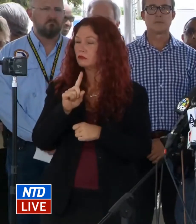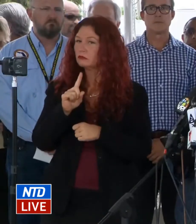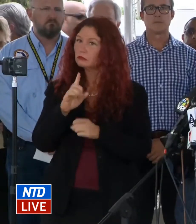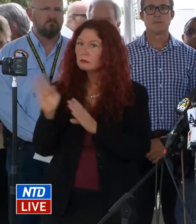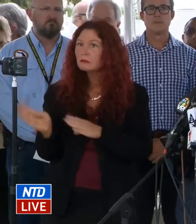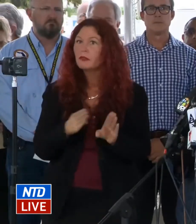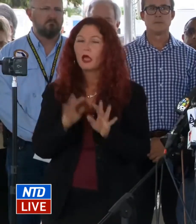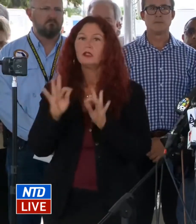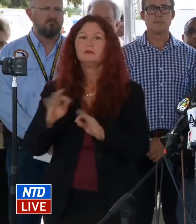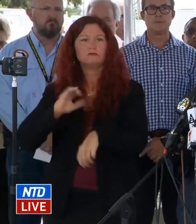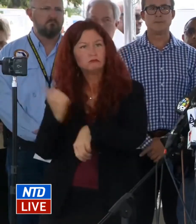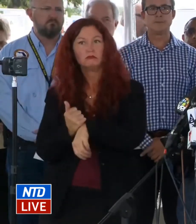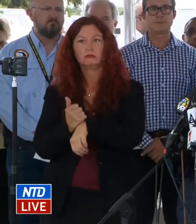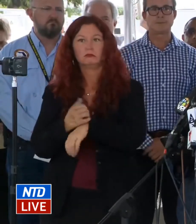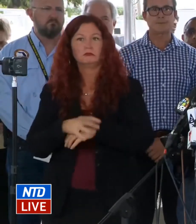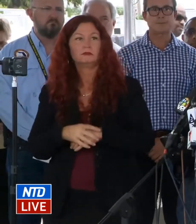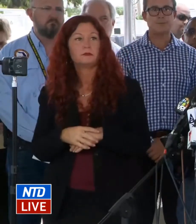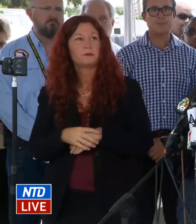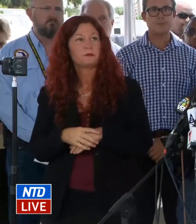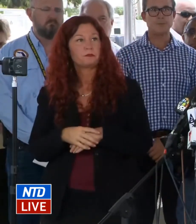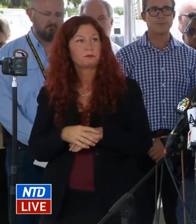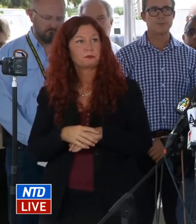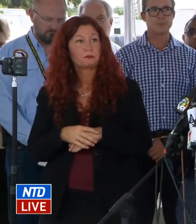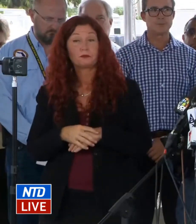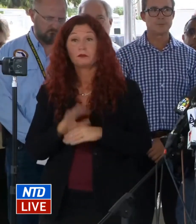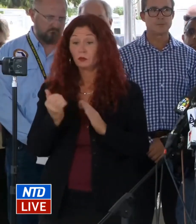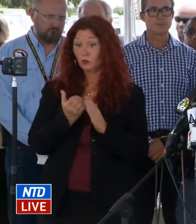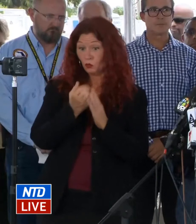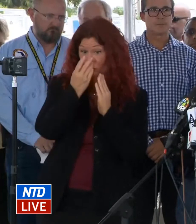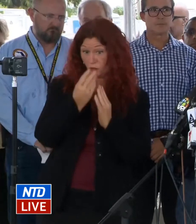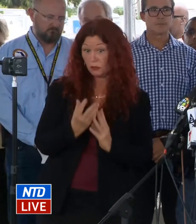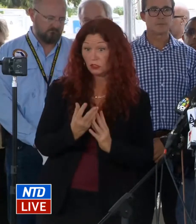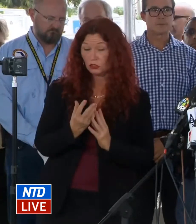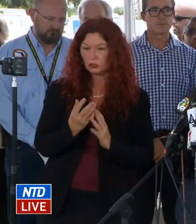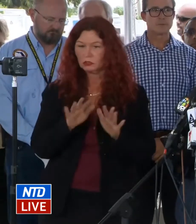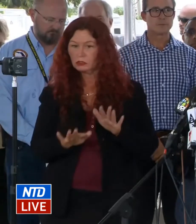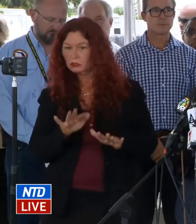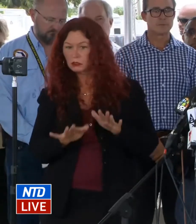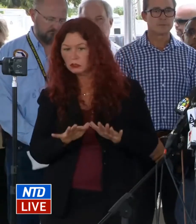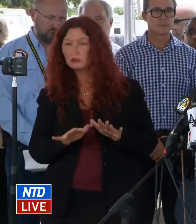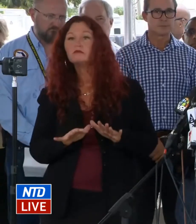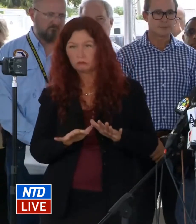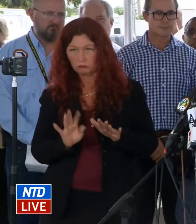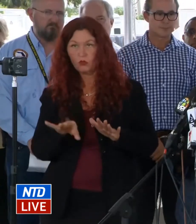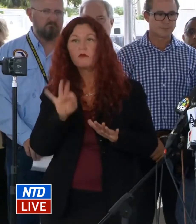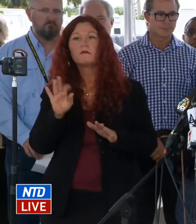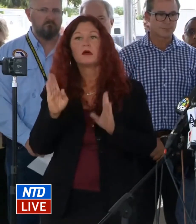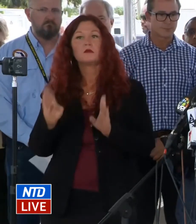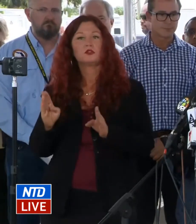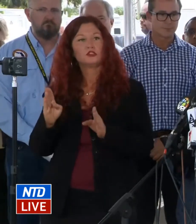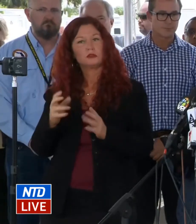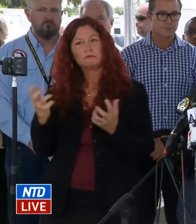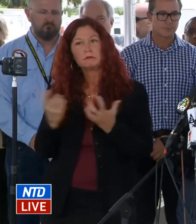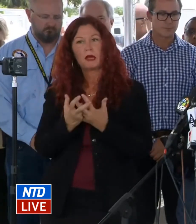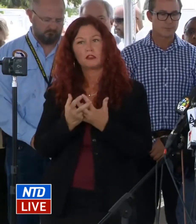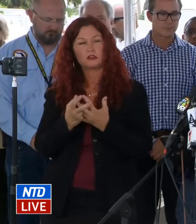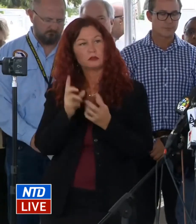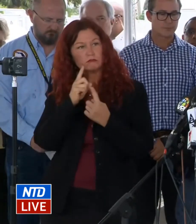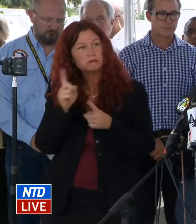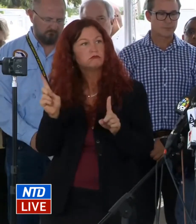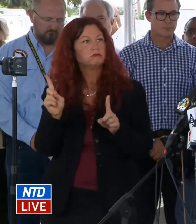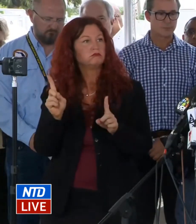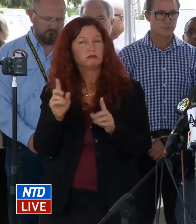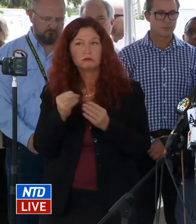in additional experts as new information becomes available to ensure that we're considering all possible